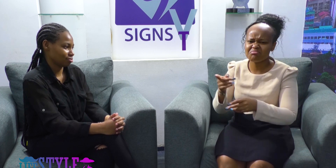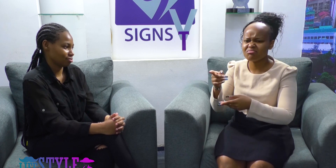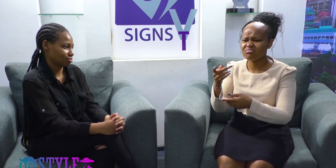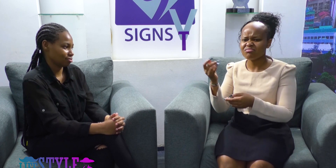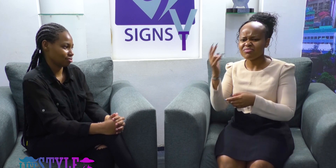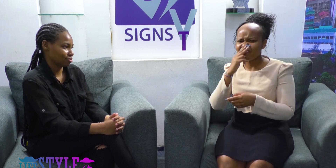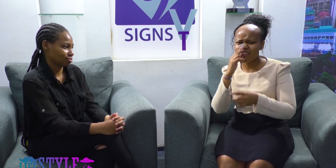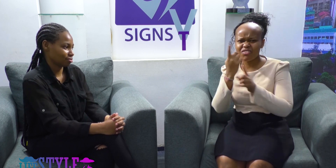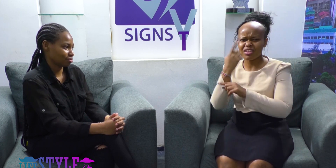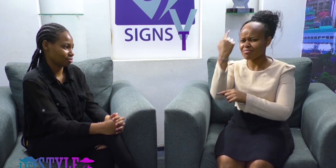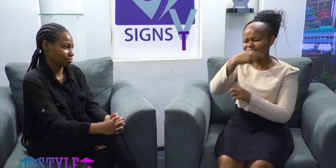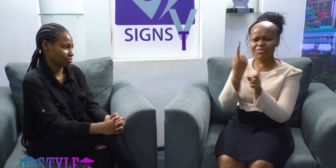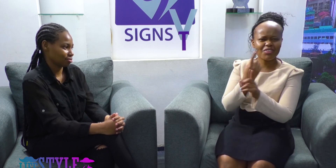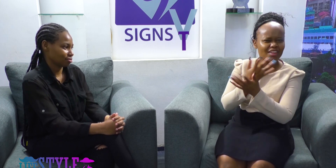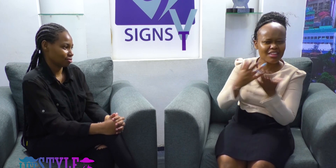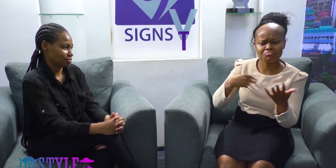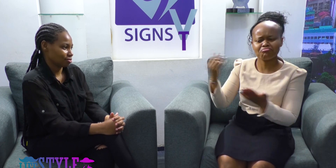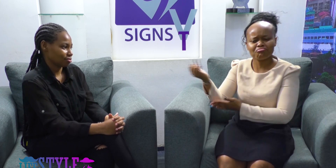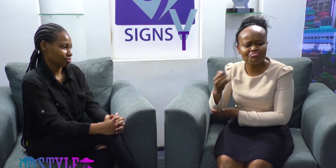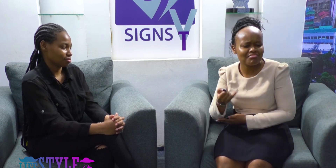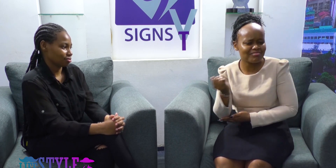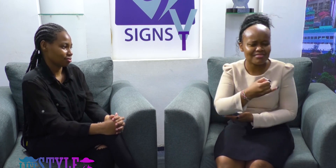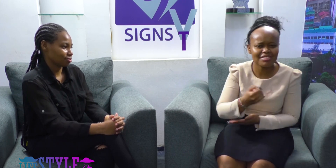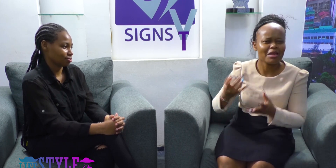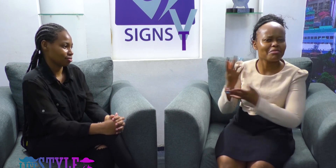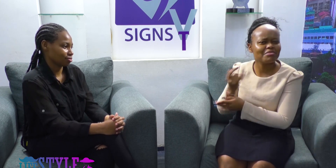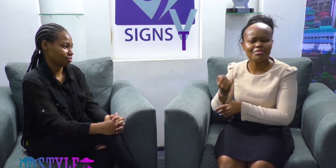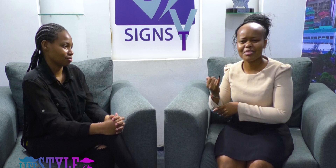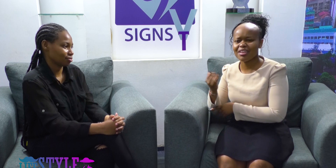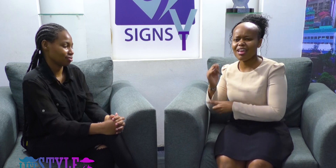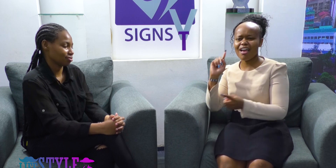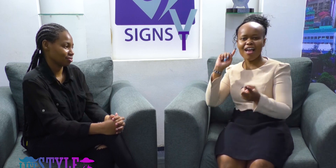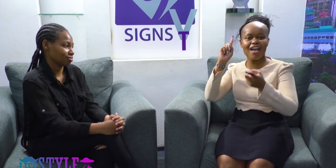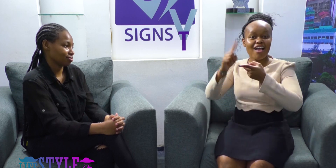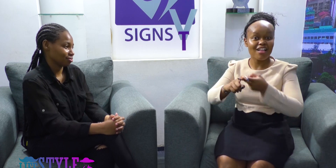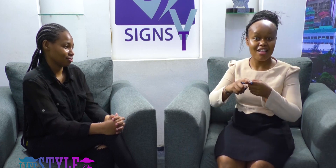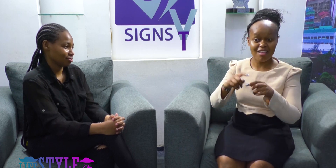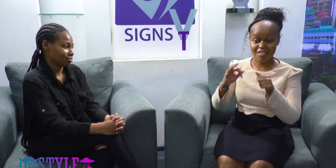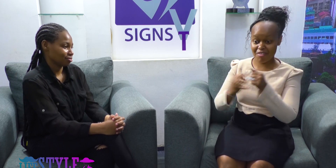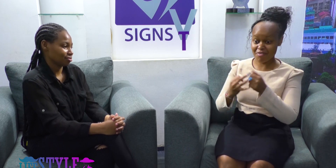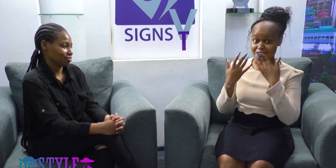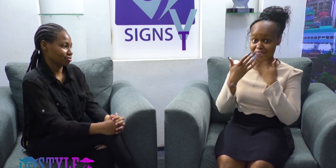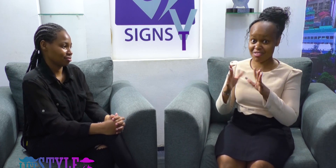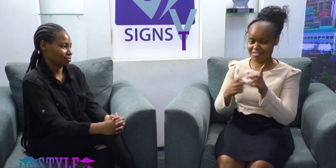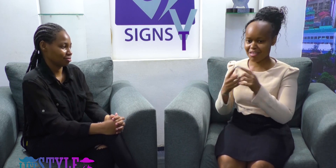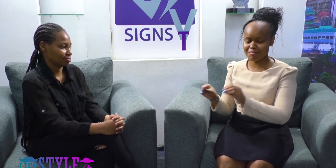was doing. Then that's when my interest in art started up to